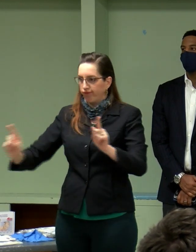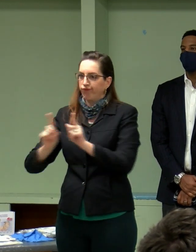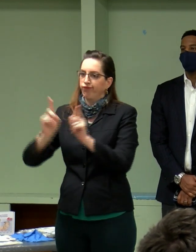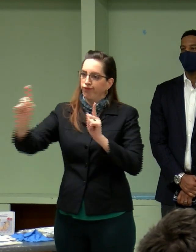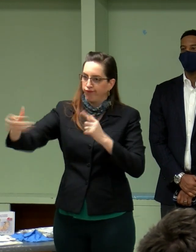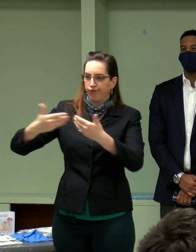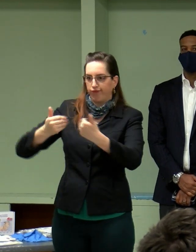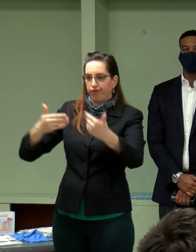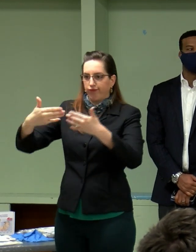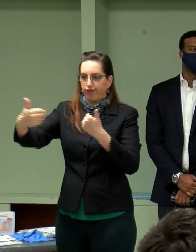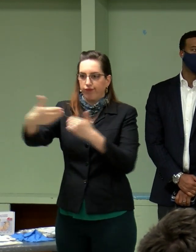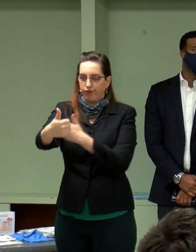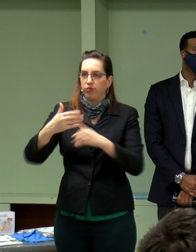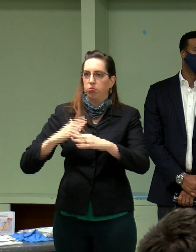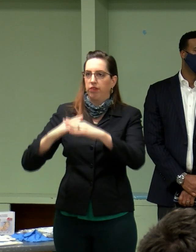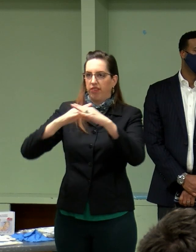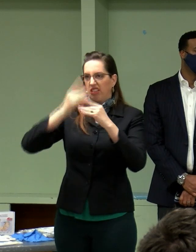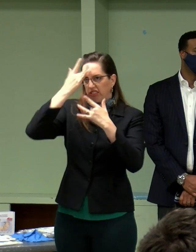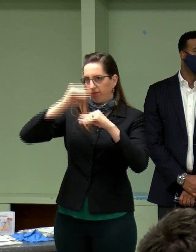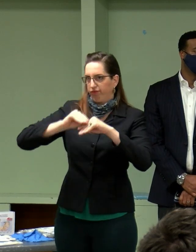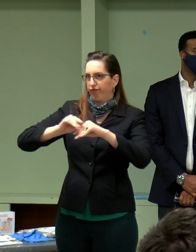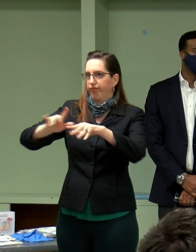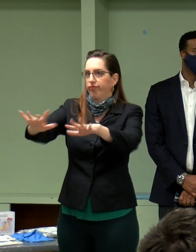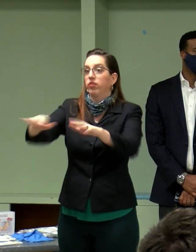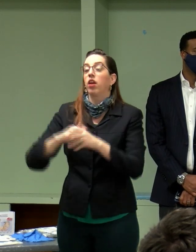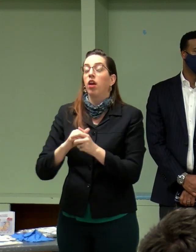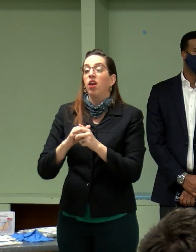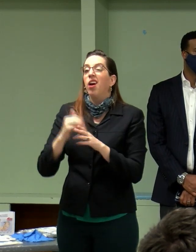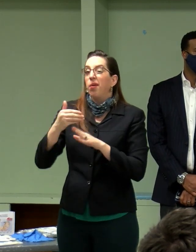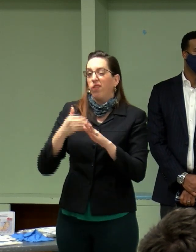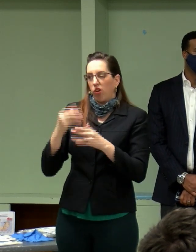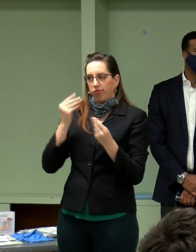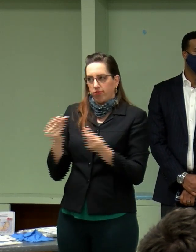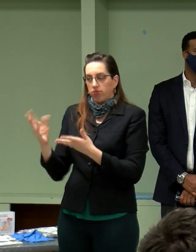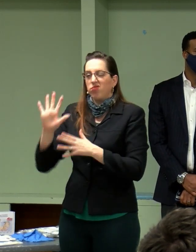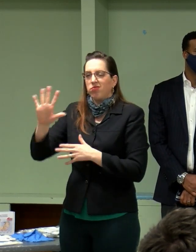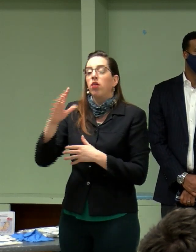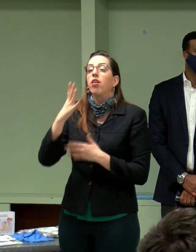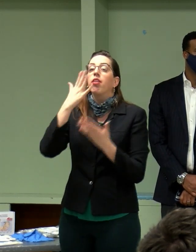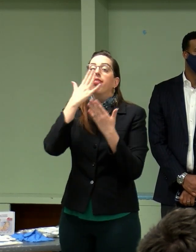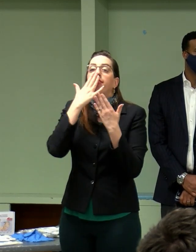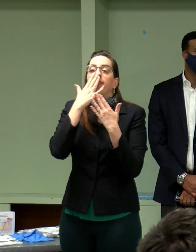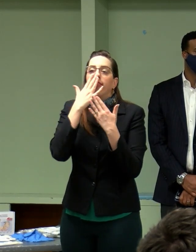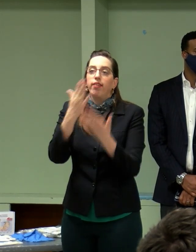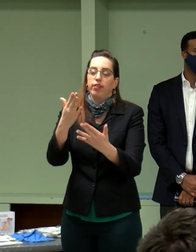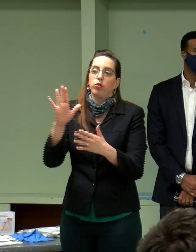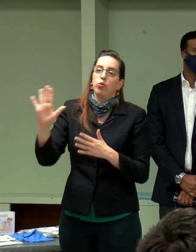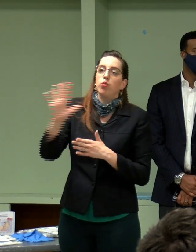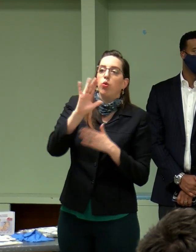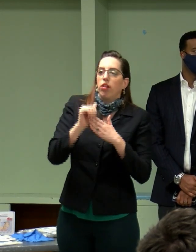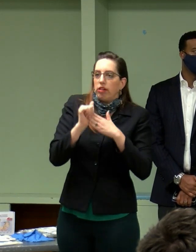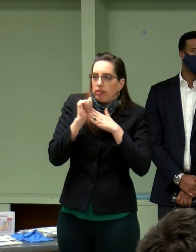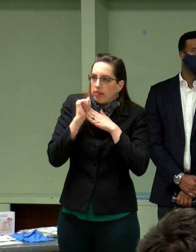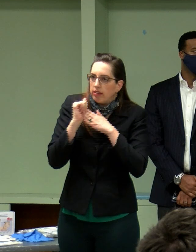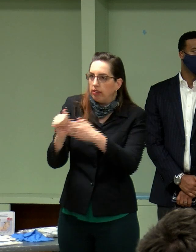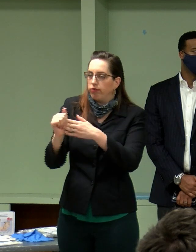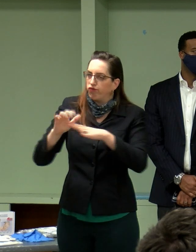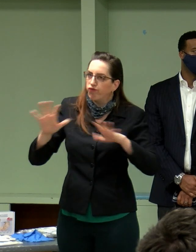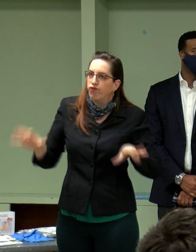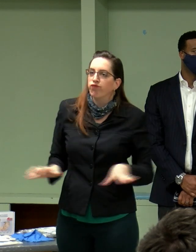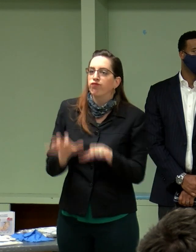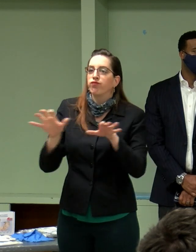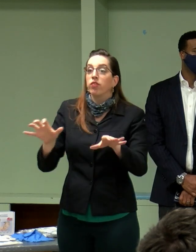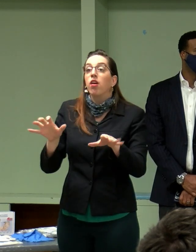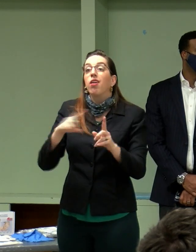the disease. Again, before I turn this back to the mayor, I want to thank the folks in this room for the leadership and for the